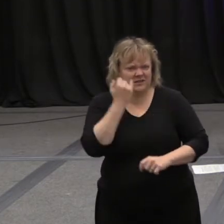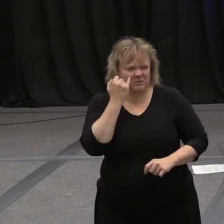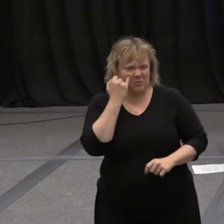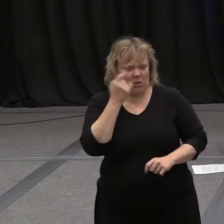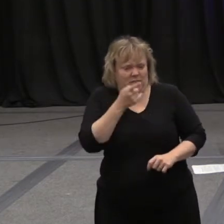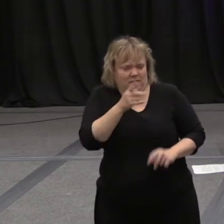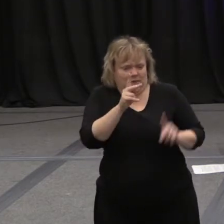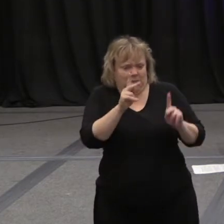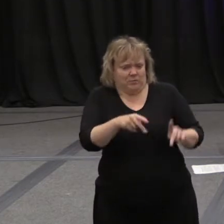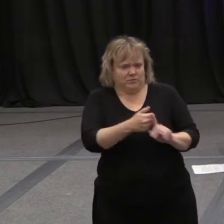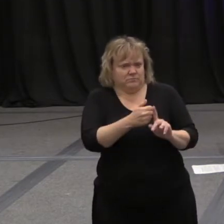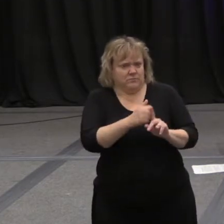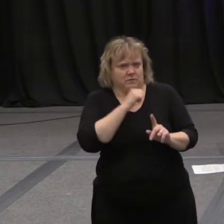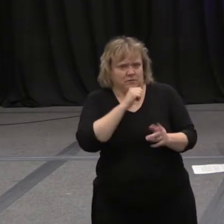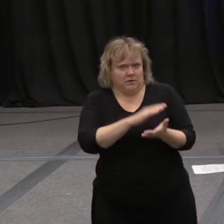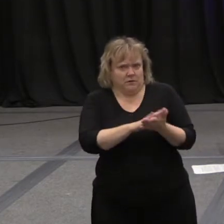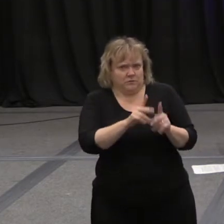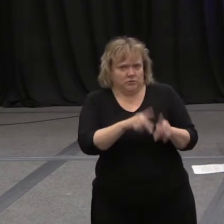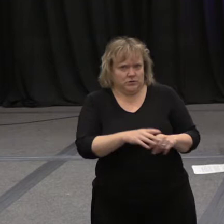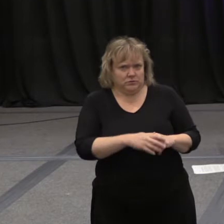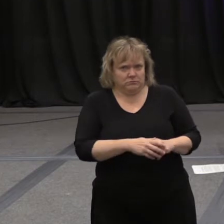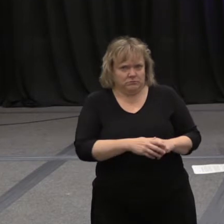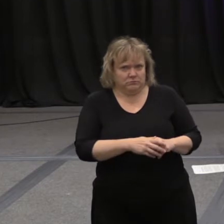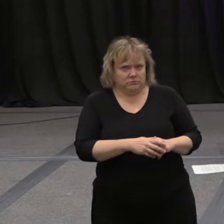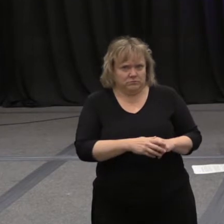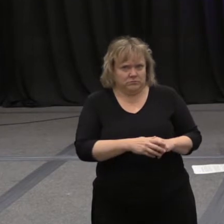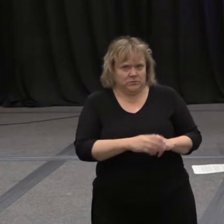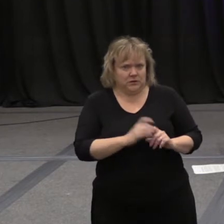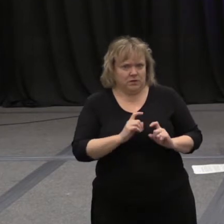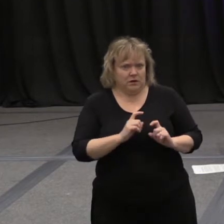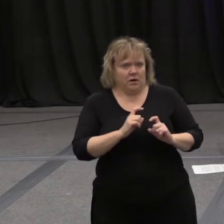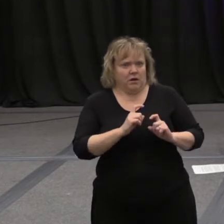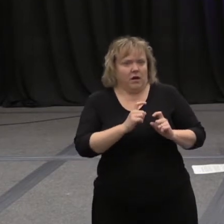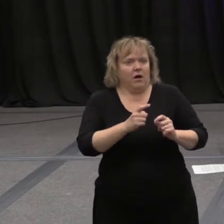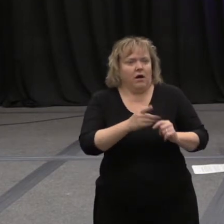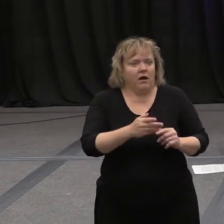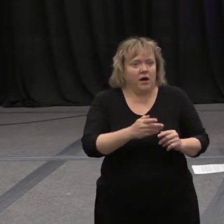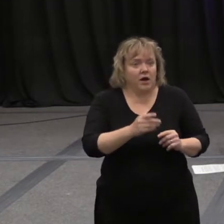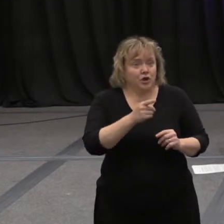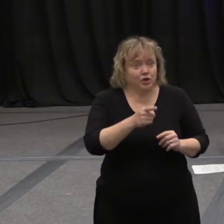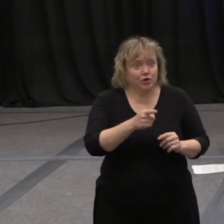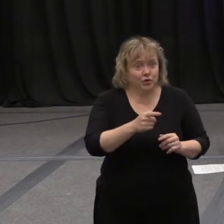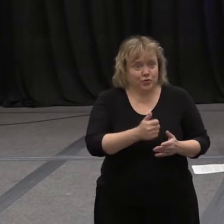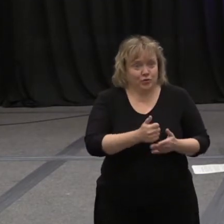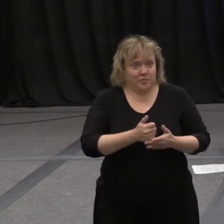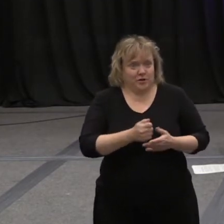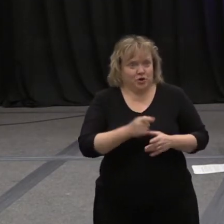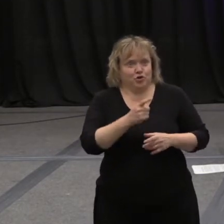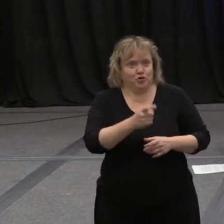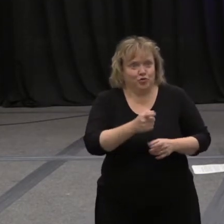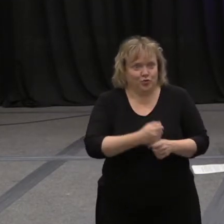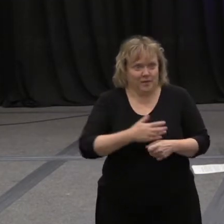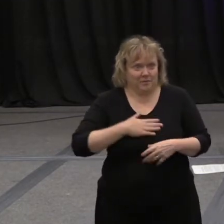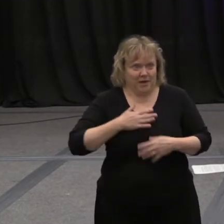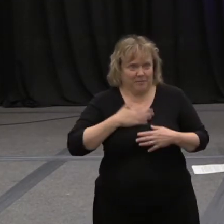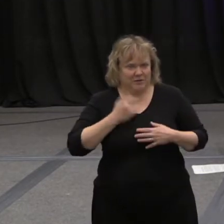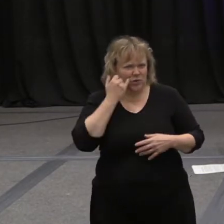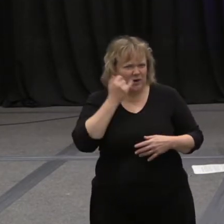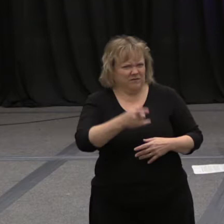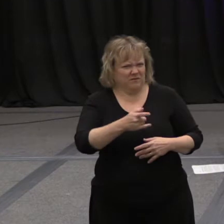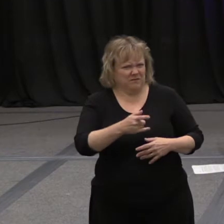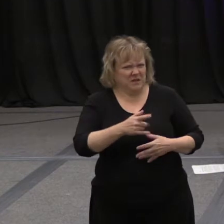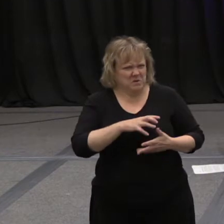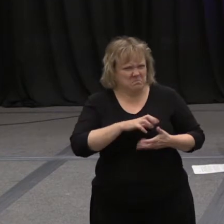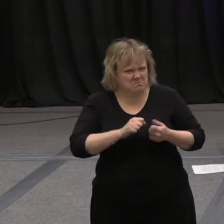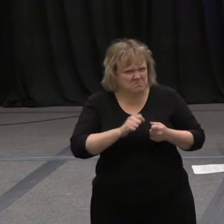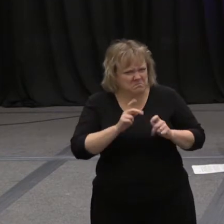What if the person to whom you give your power to isn't good with it or misuses it or is mean about it? It's really